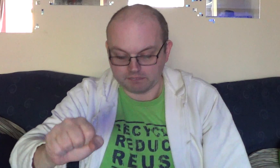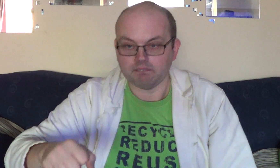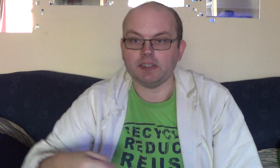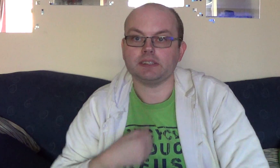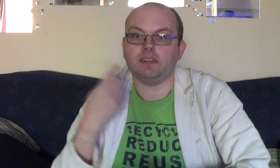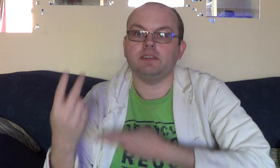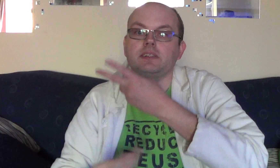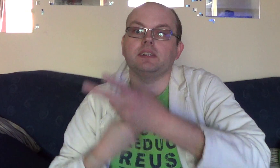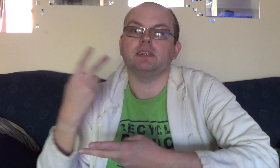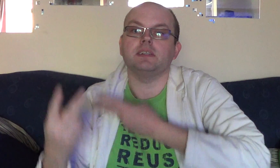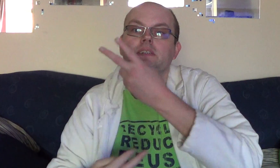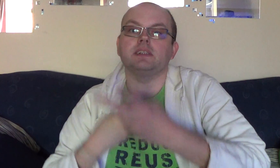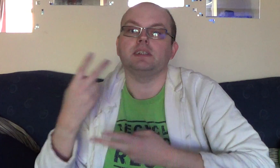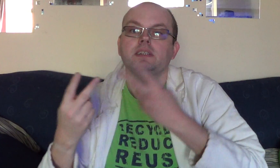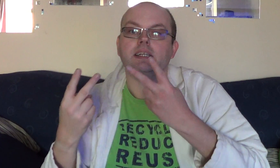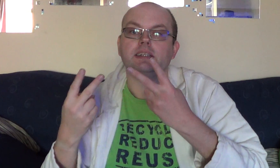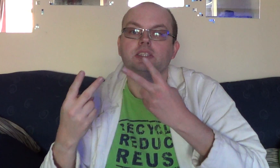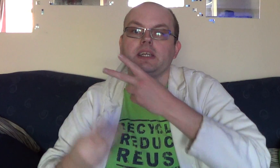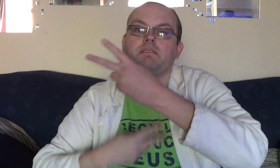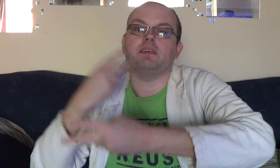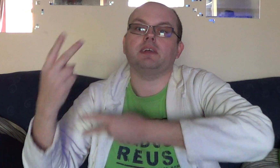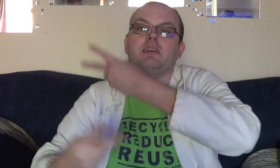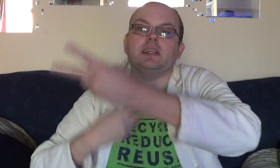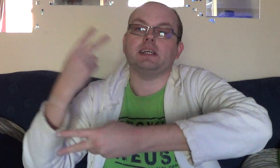My song, that hand shape, going like that.